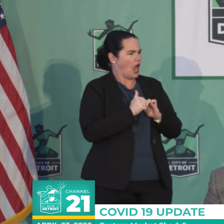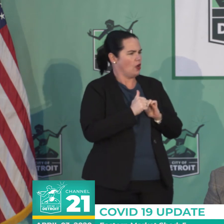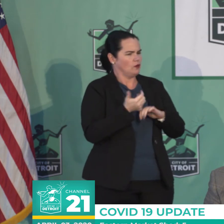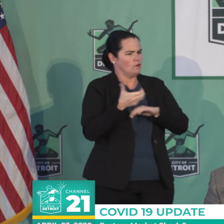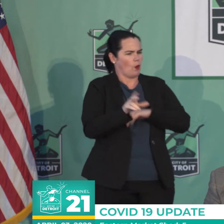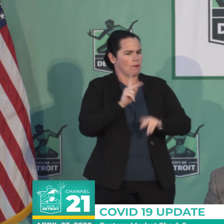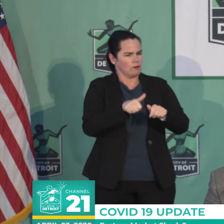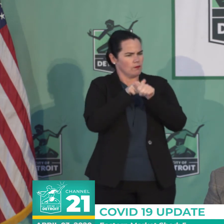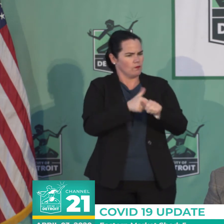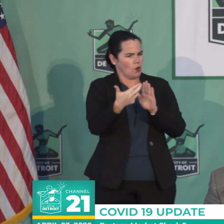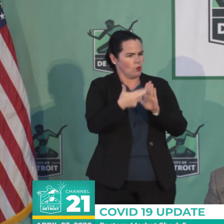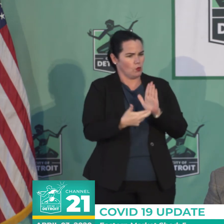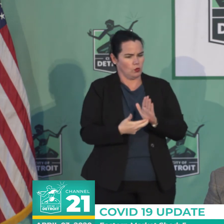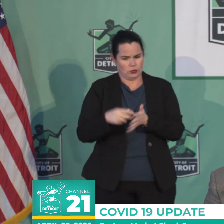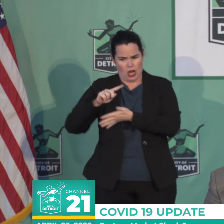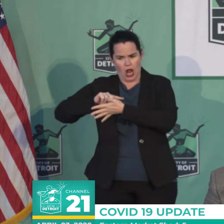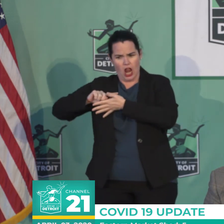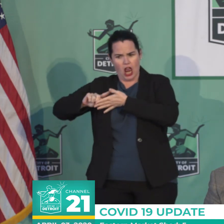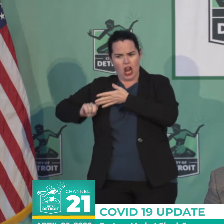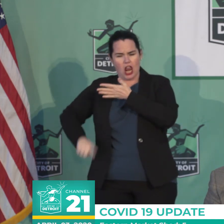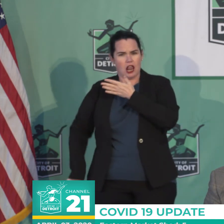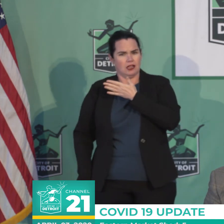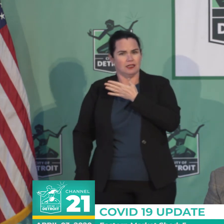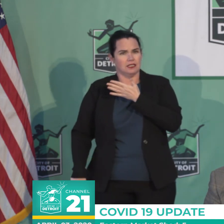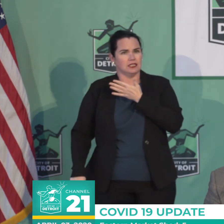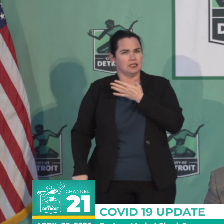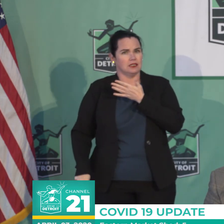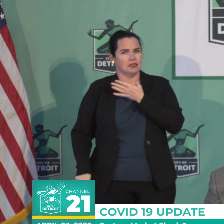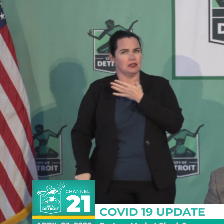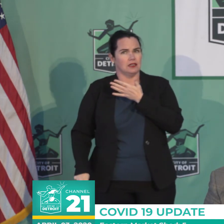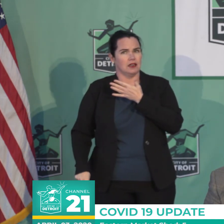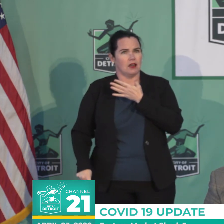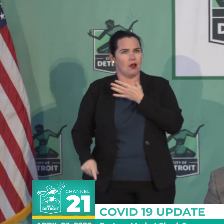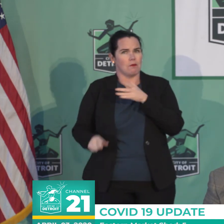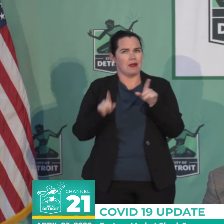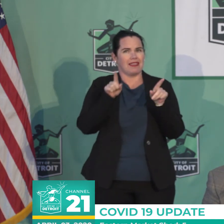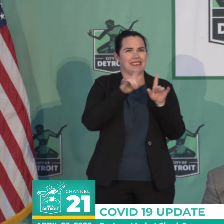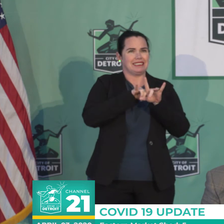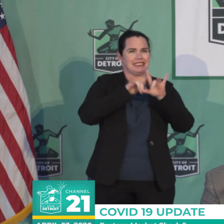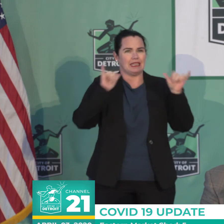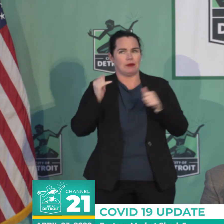that's on the books with the reality of what's going on out there?